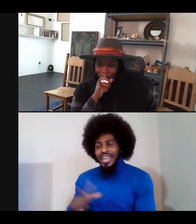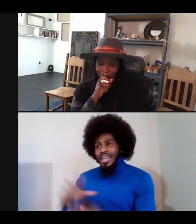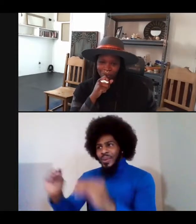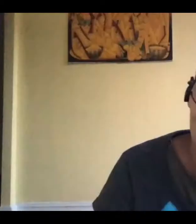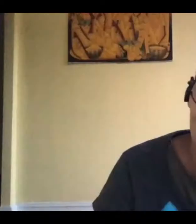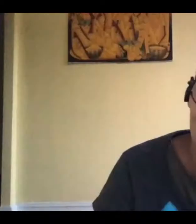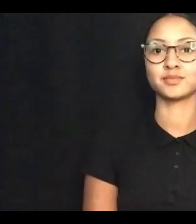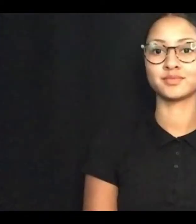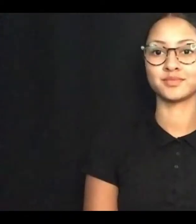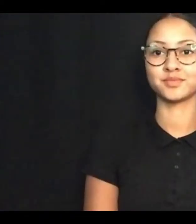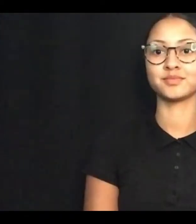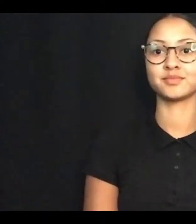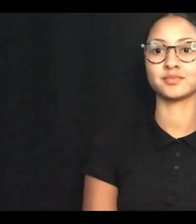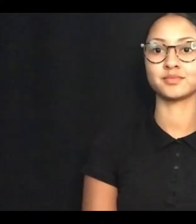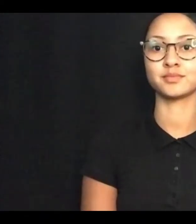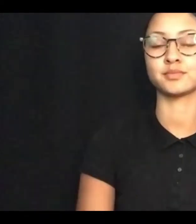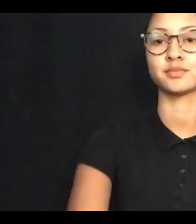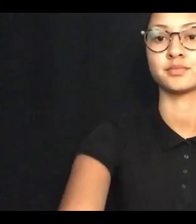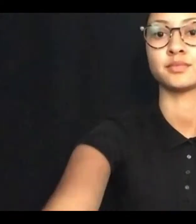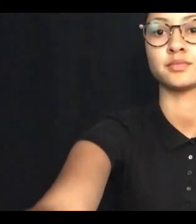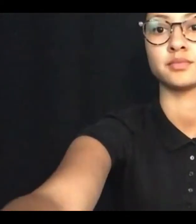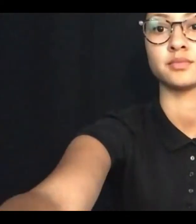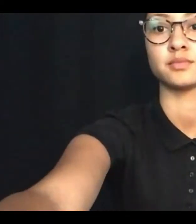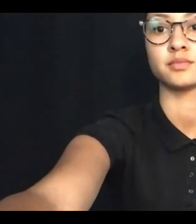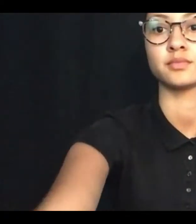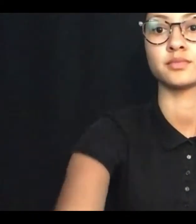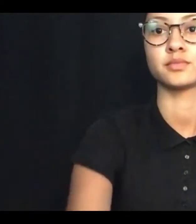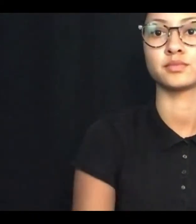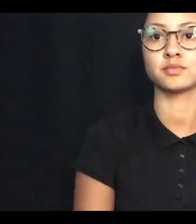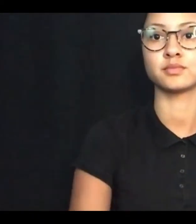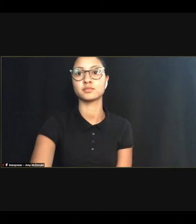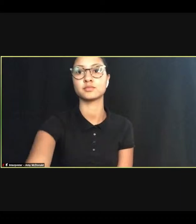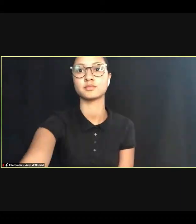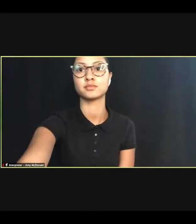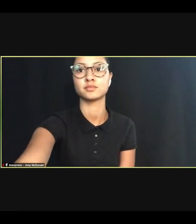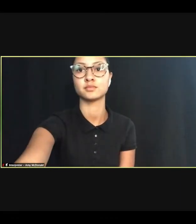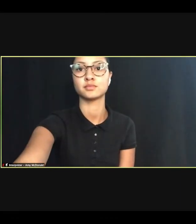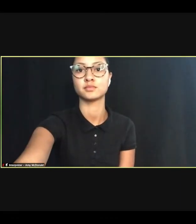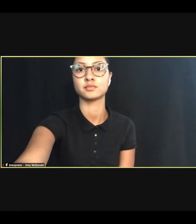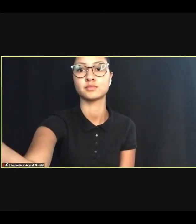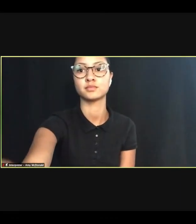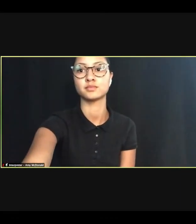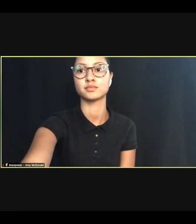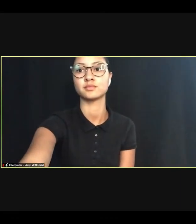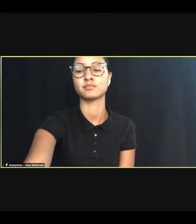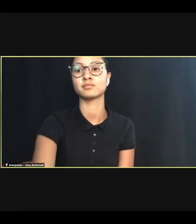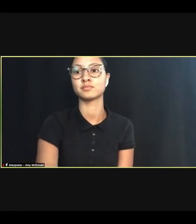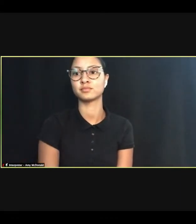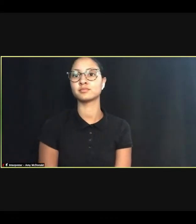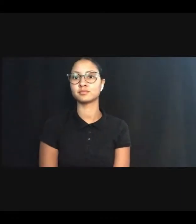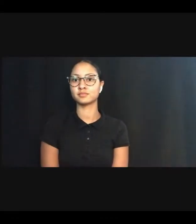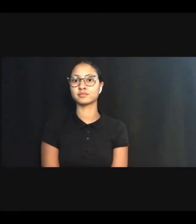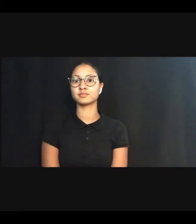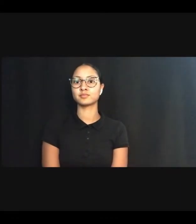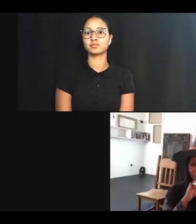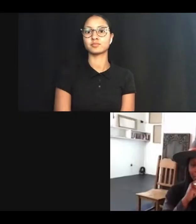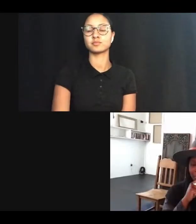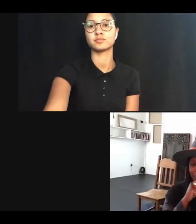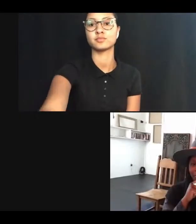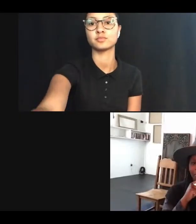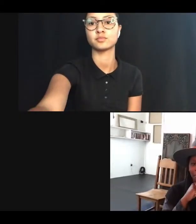it's brought me all around the world. Like, you know, it sent me to Haiti, it sent me to Cuba, it sent me all these different places that I never thought I would